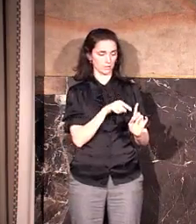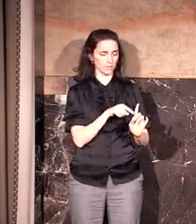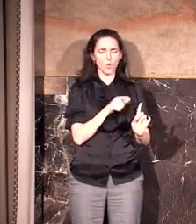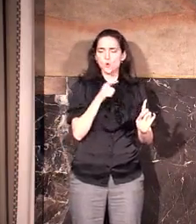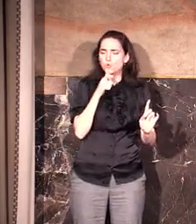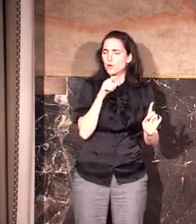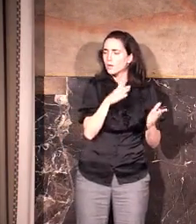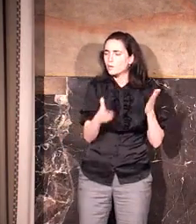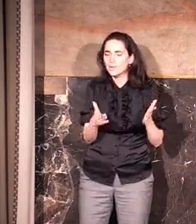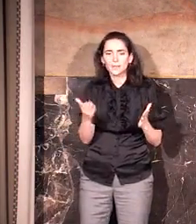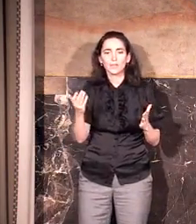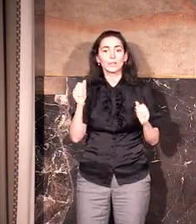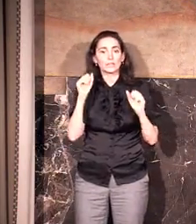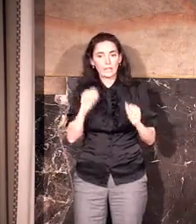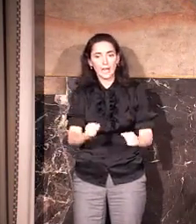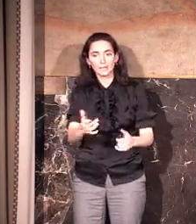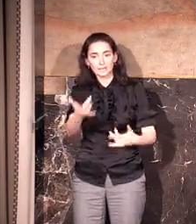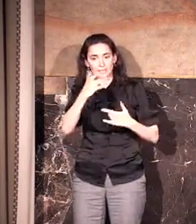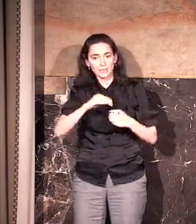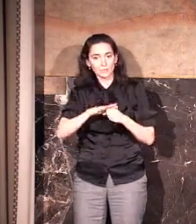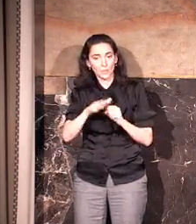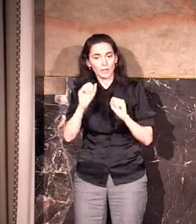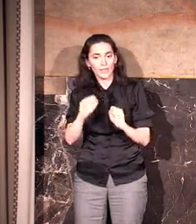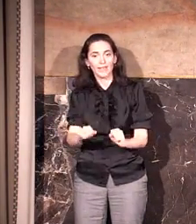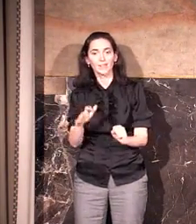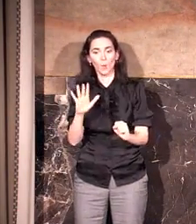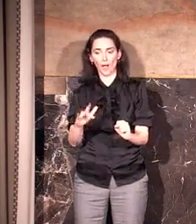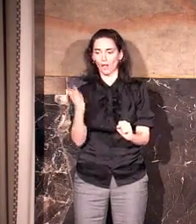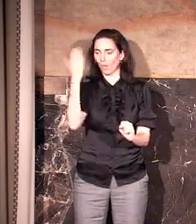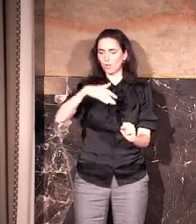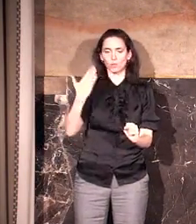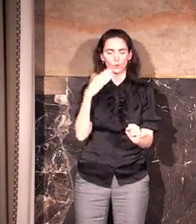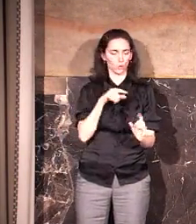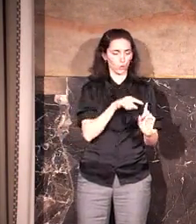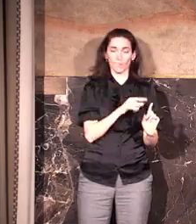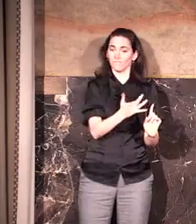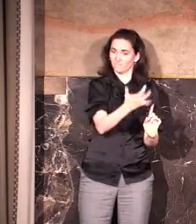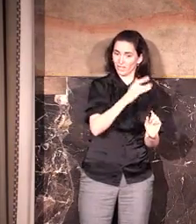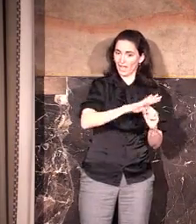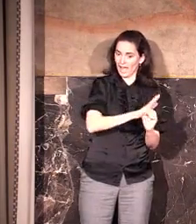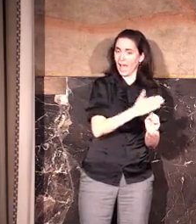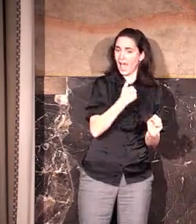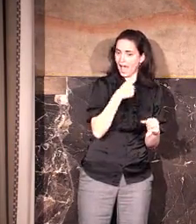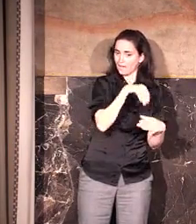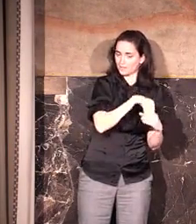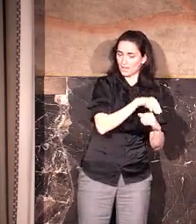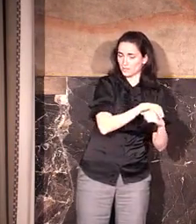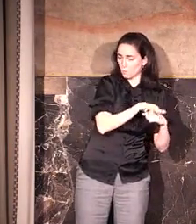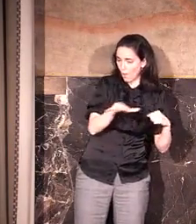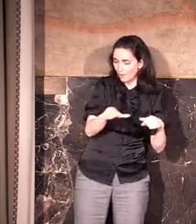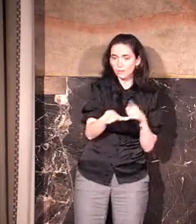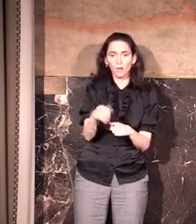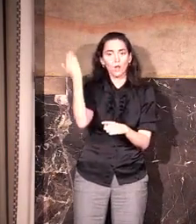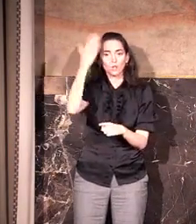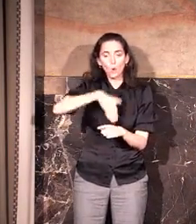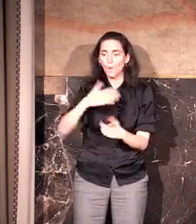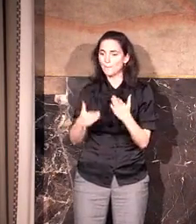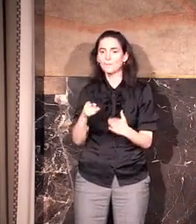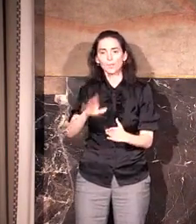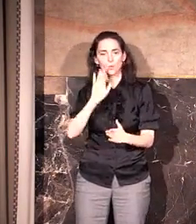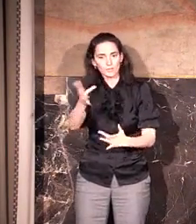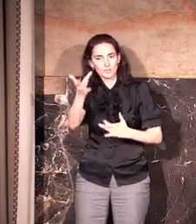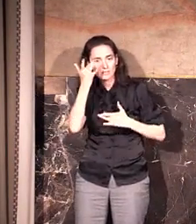developing COVID-19 through exposure to somebody who has been diagnosed with the viral